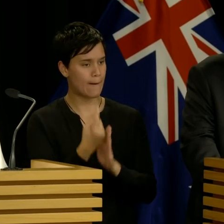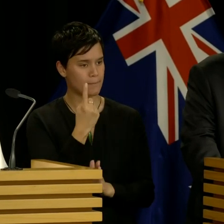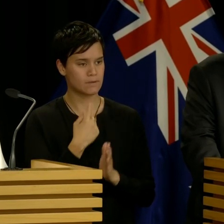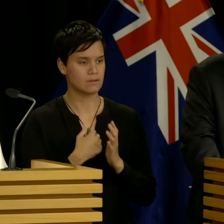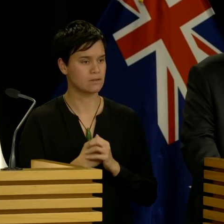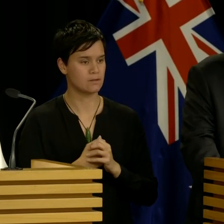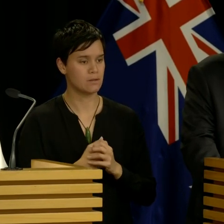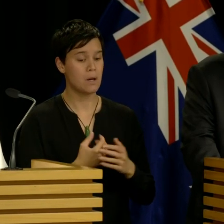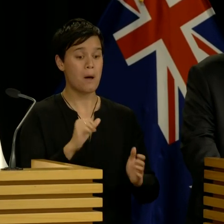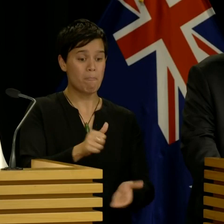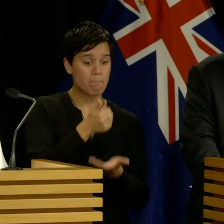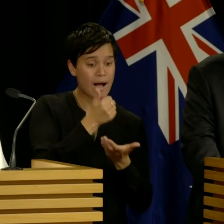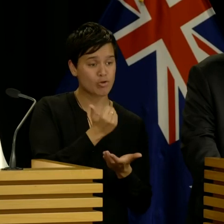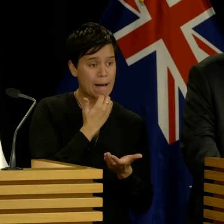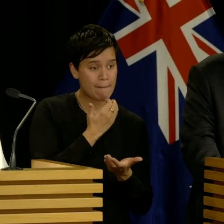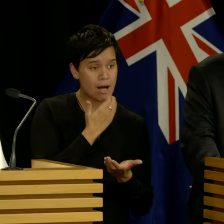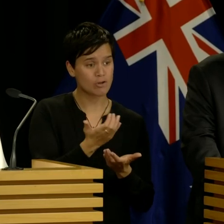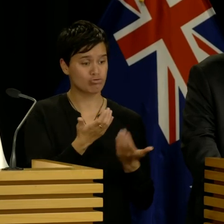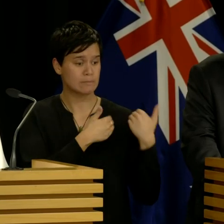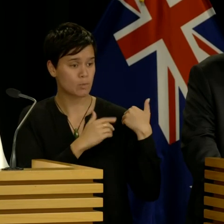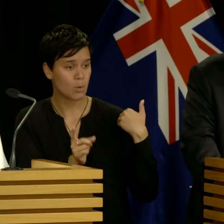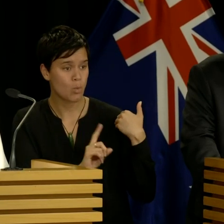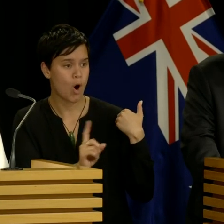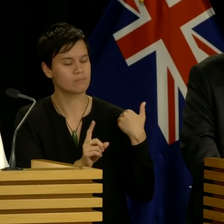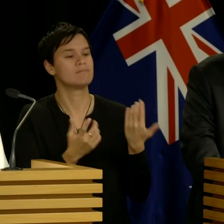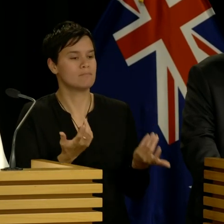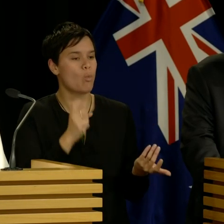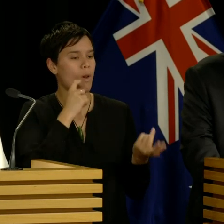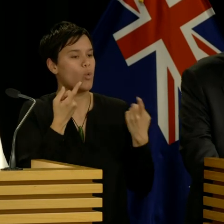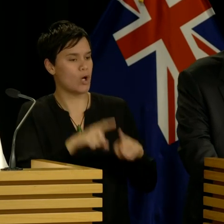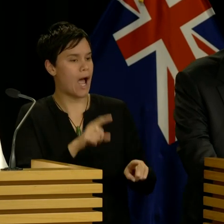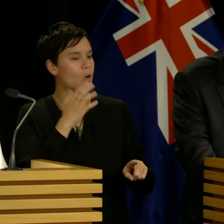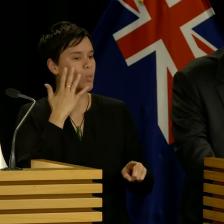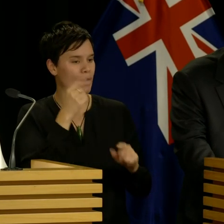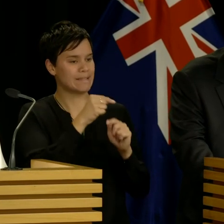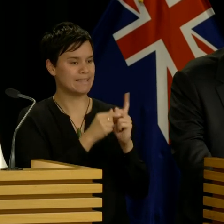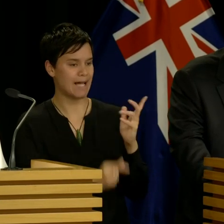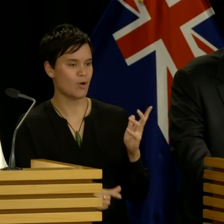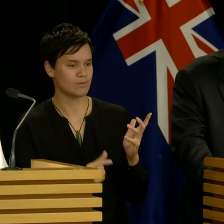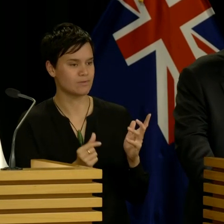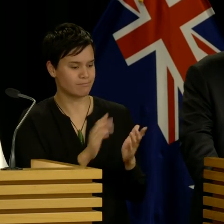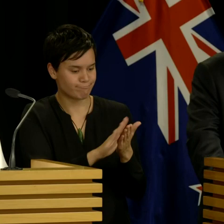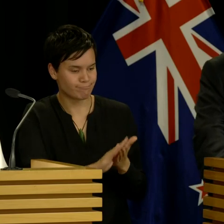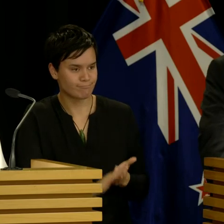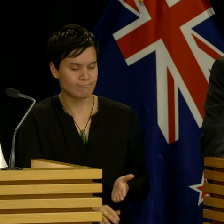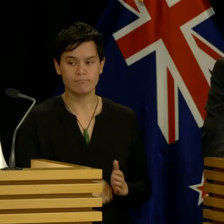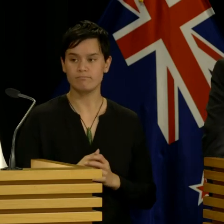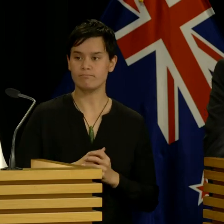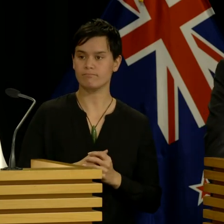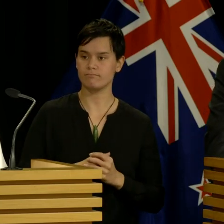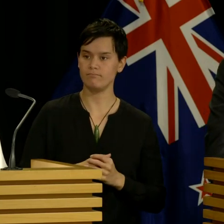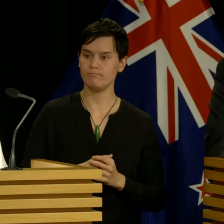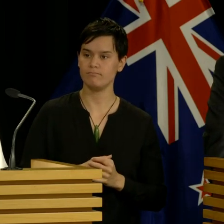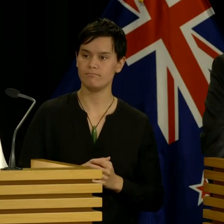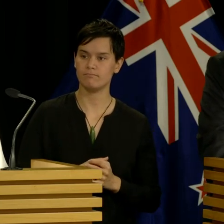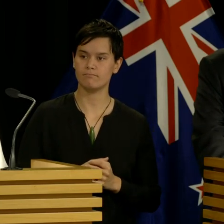responsibility rules will obviously be clear when we do the budget. Got the mechanism to be able to target this down to